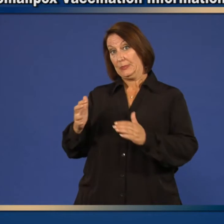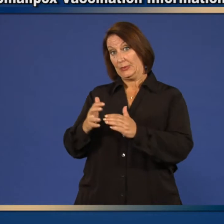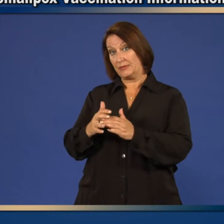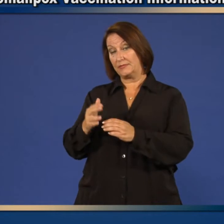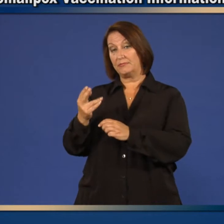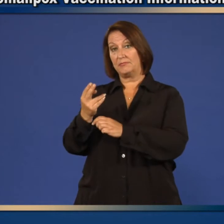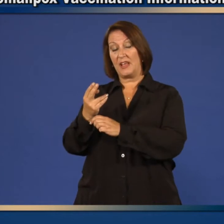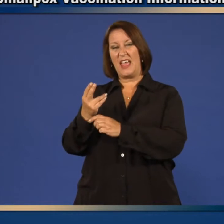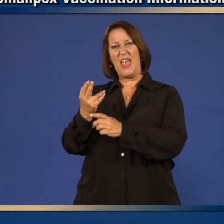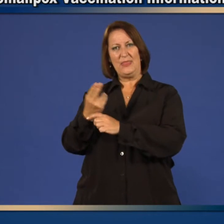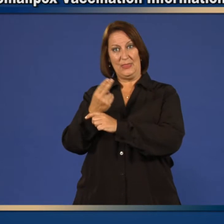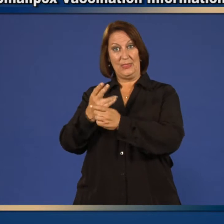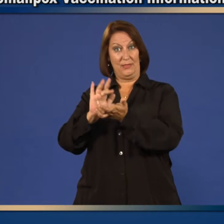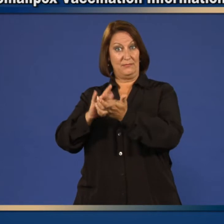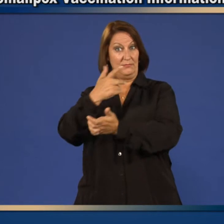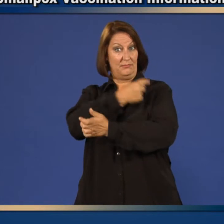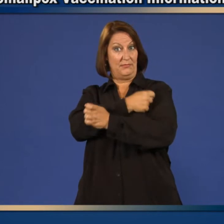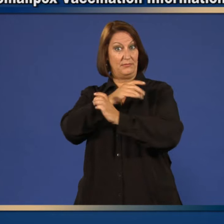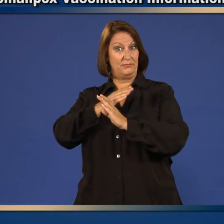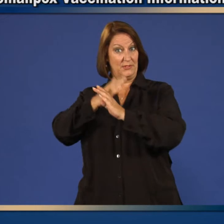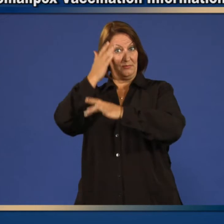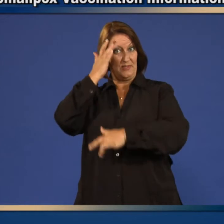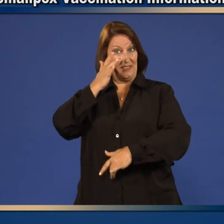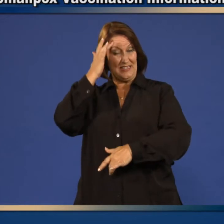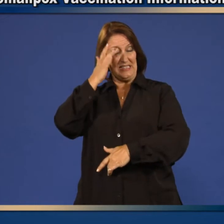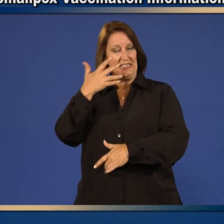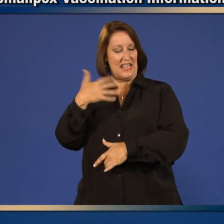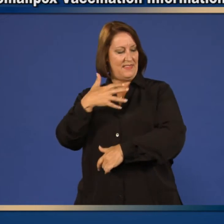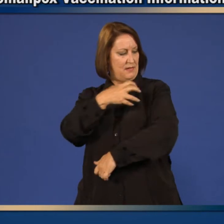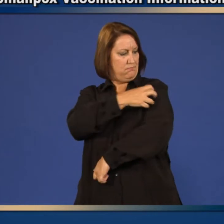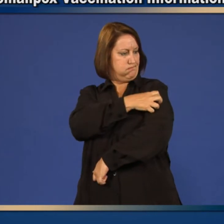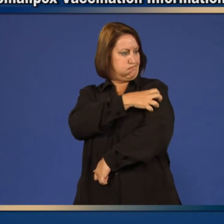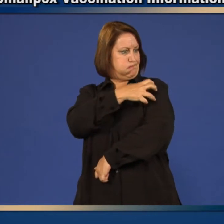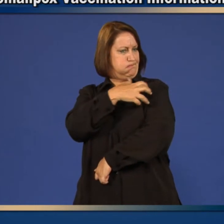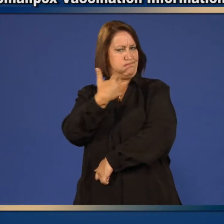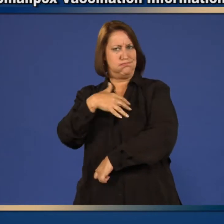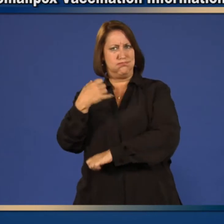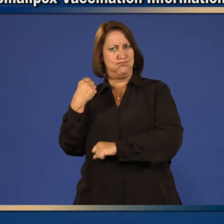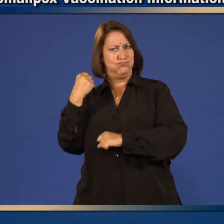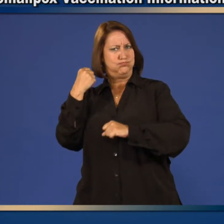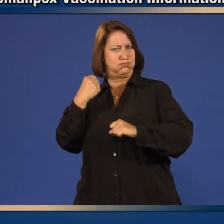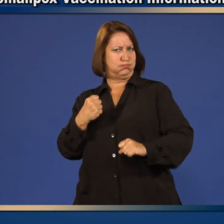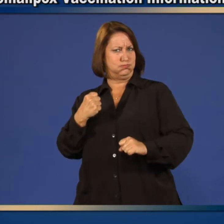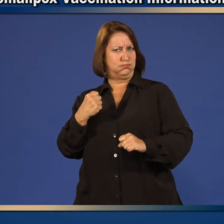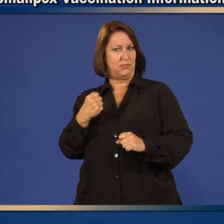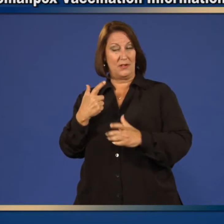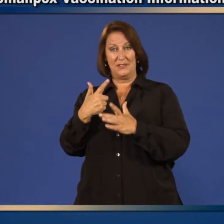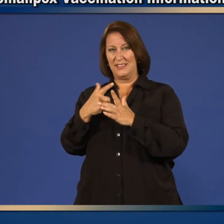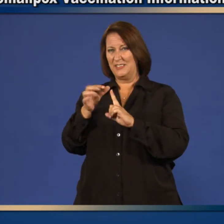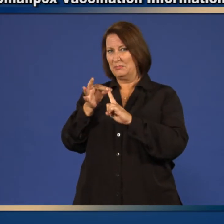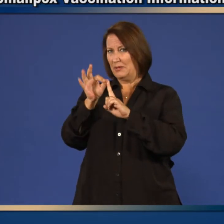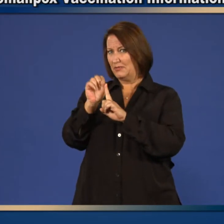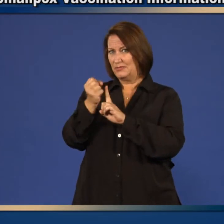pregnant women who have a robust reaction after smallpox vaccine?